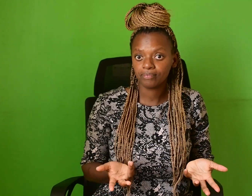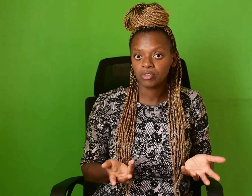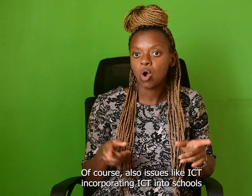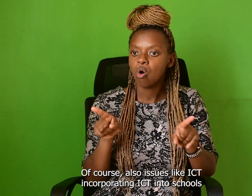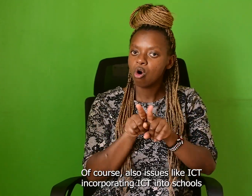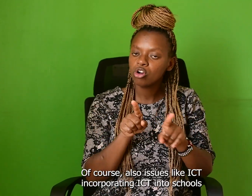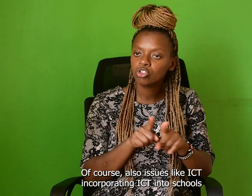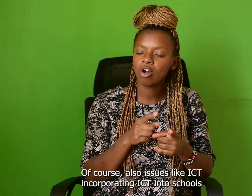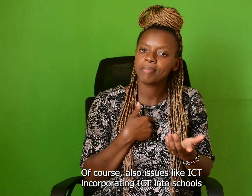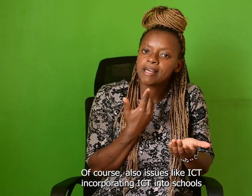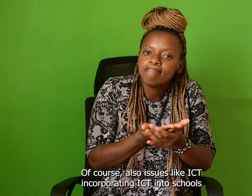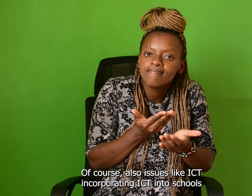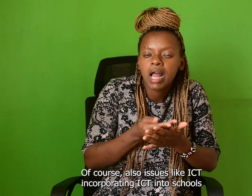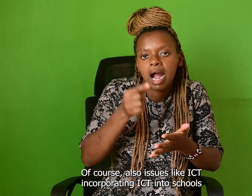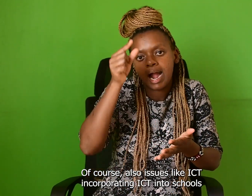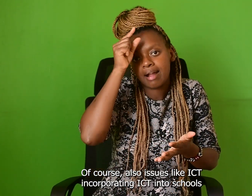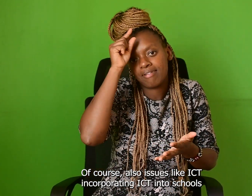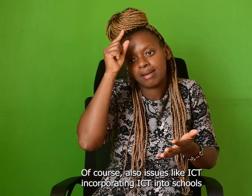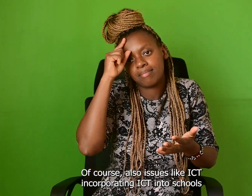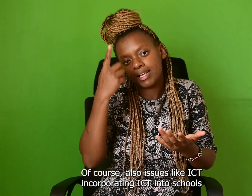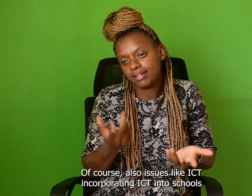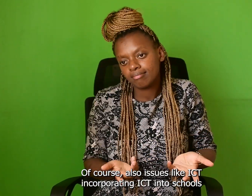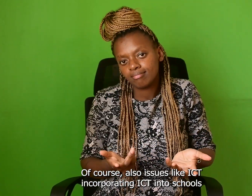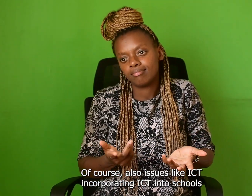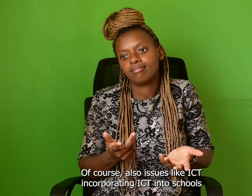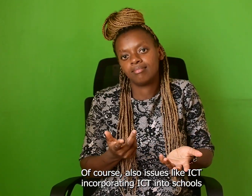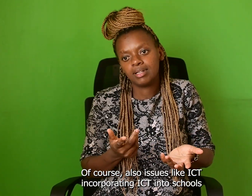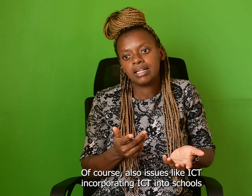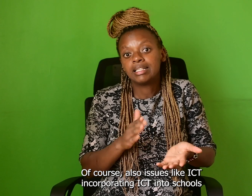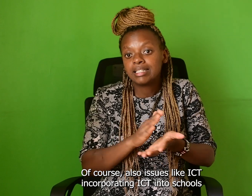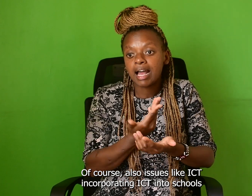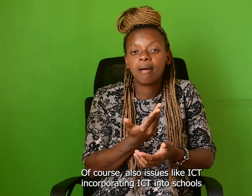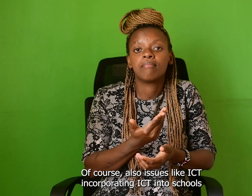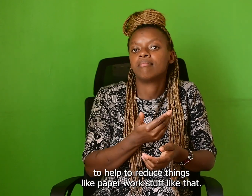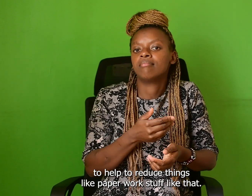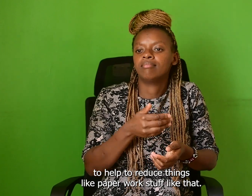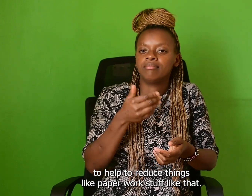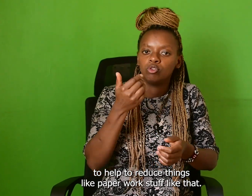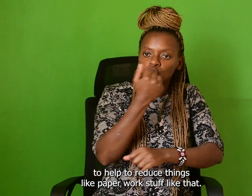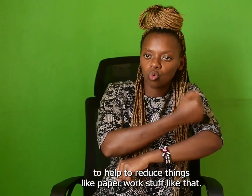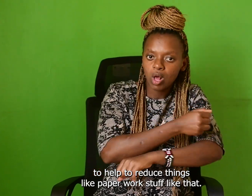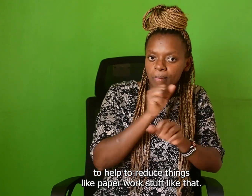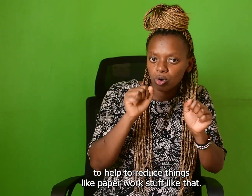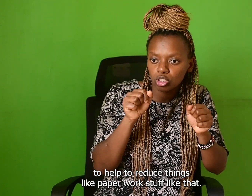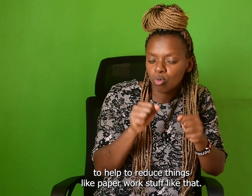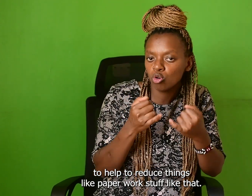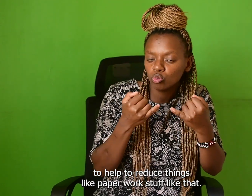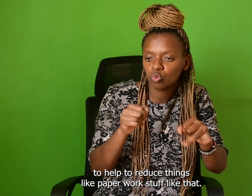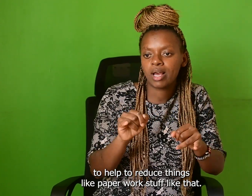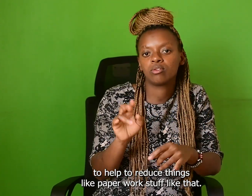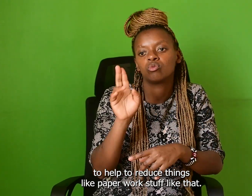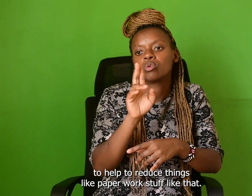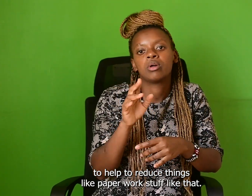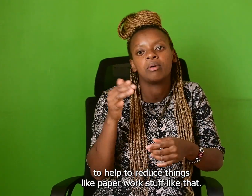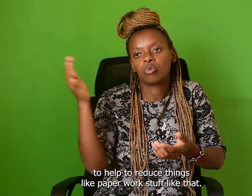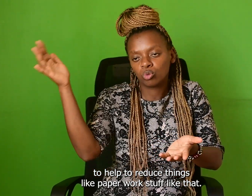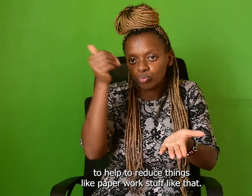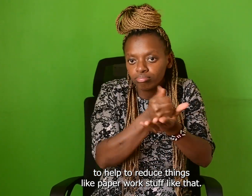Of course, also issues like ICT, incorporating ICT into schools to help to reduce things like paperwork, stuff